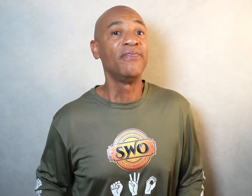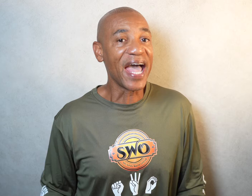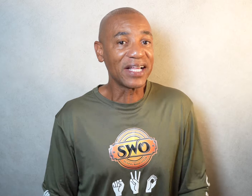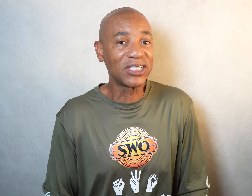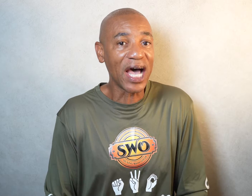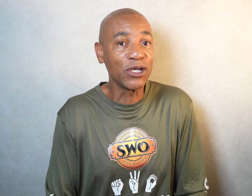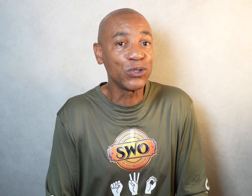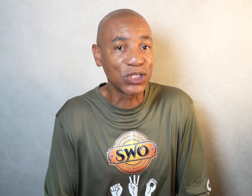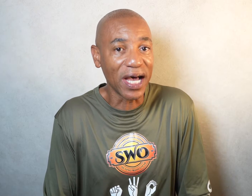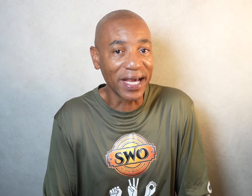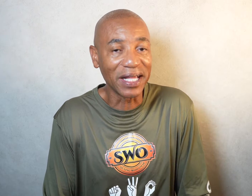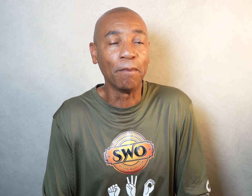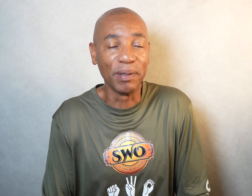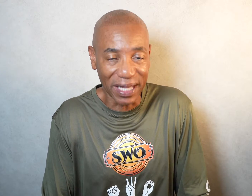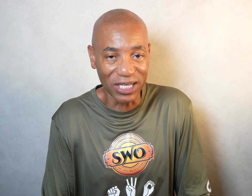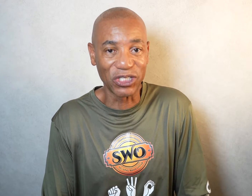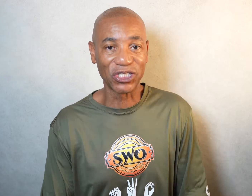That is how you sign blush.